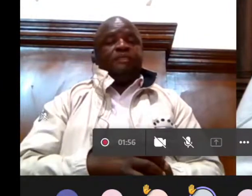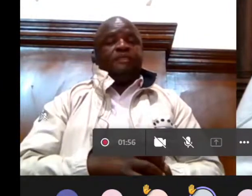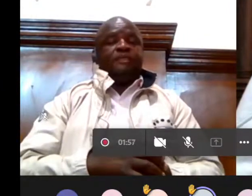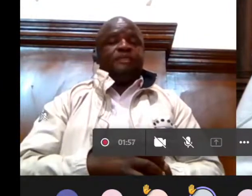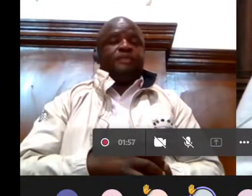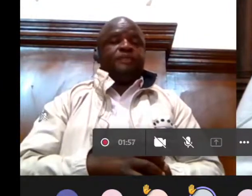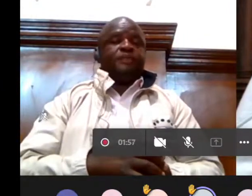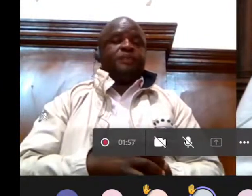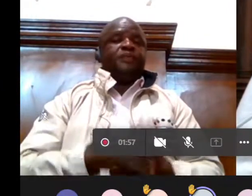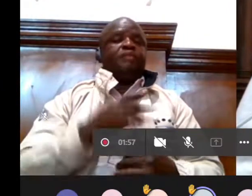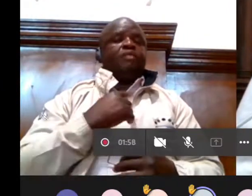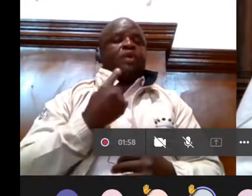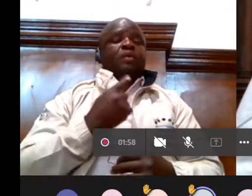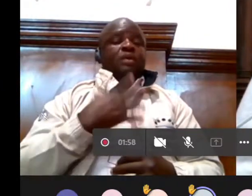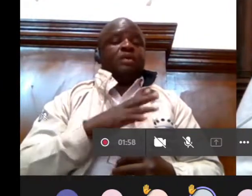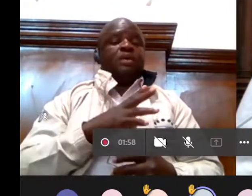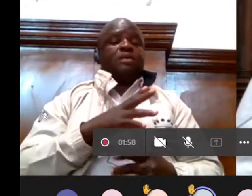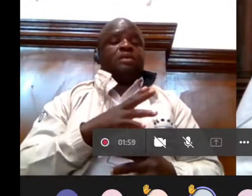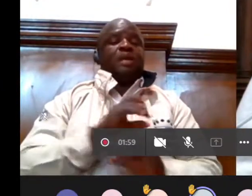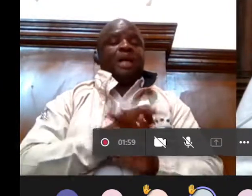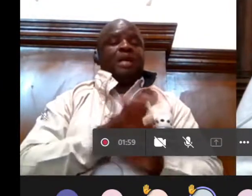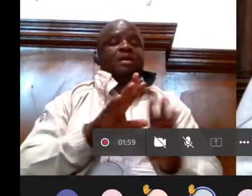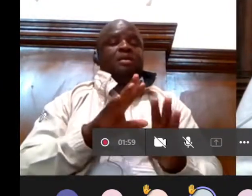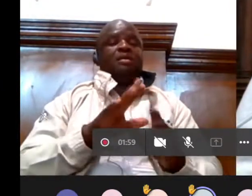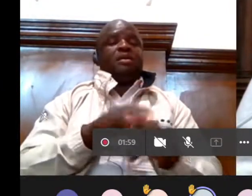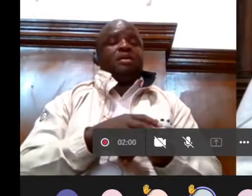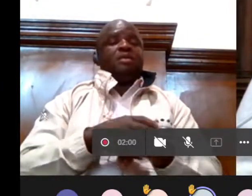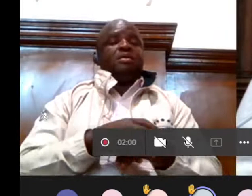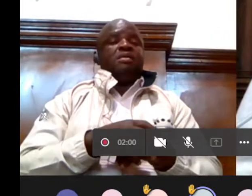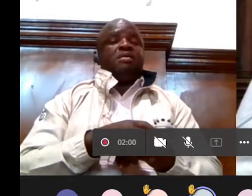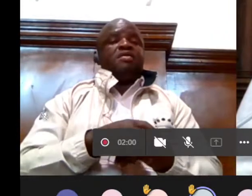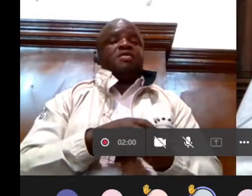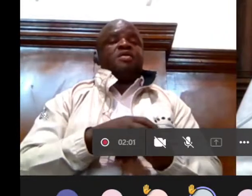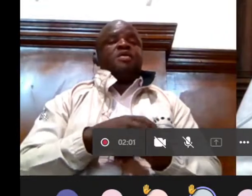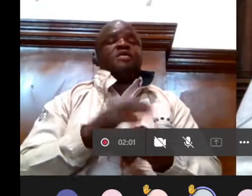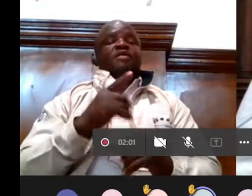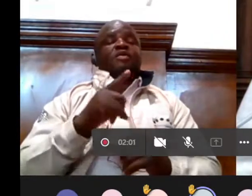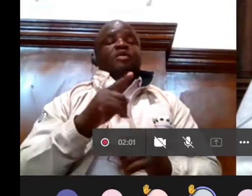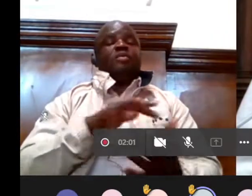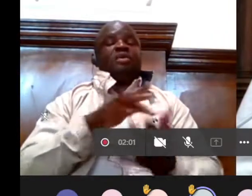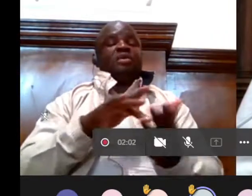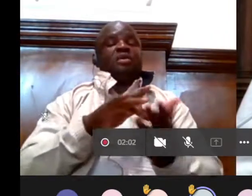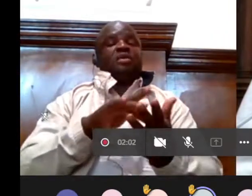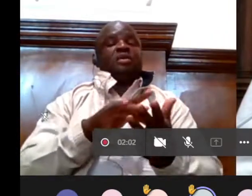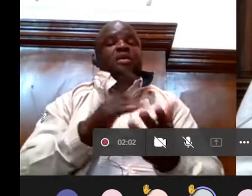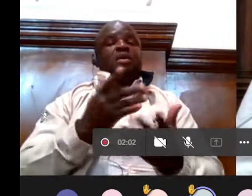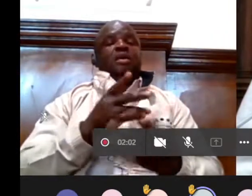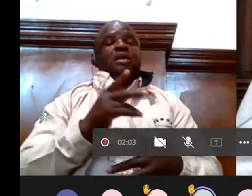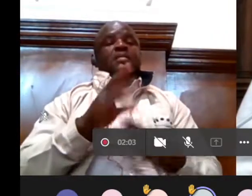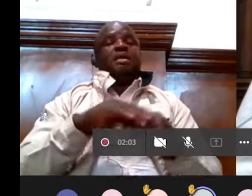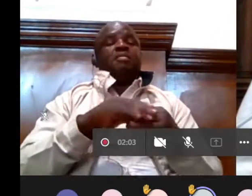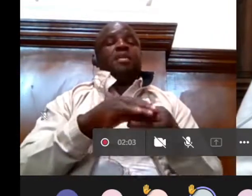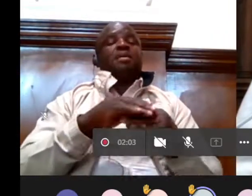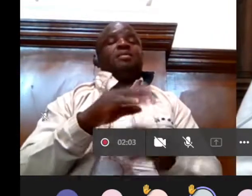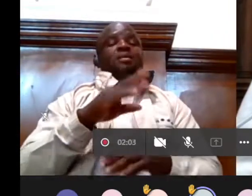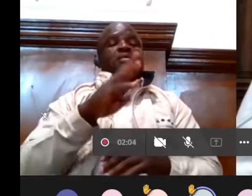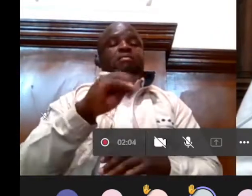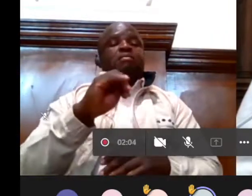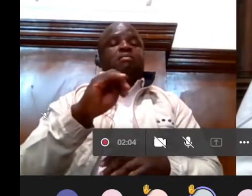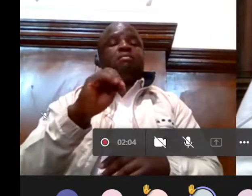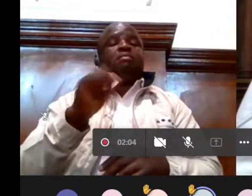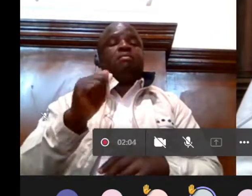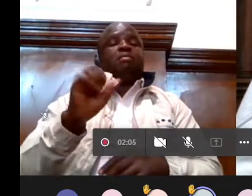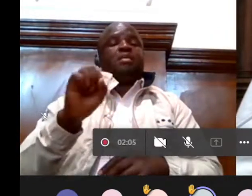to what is the position of Honorable Mashinini now in the